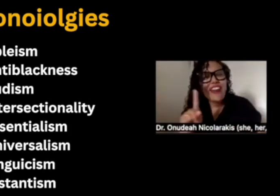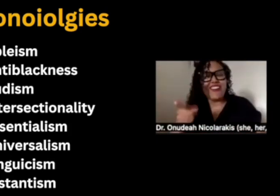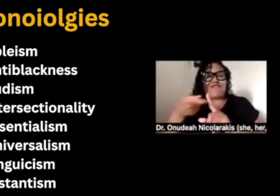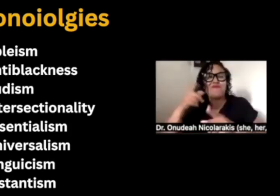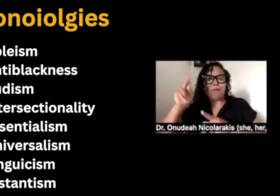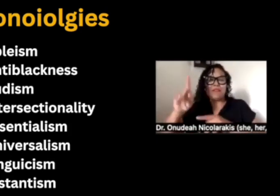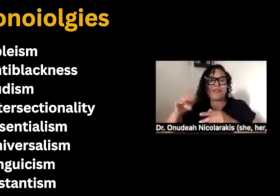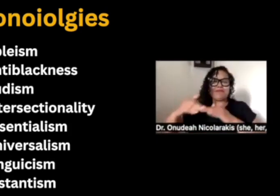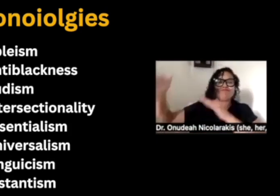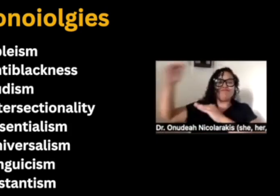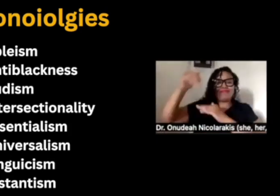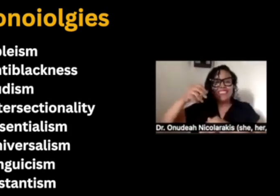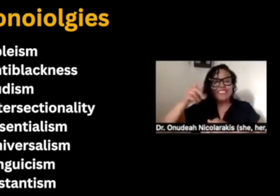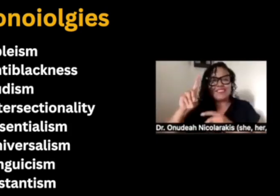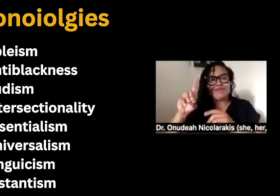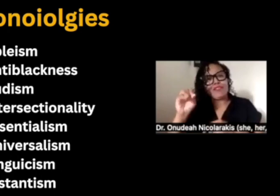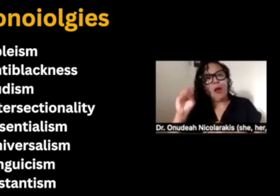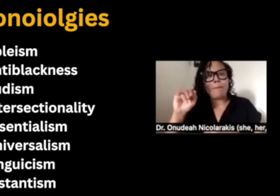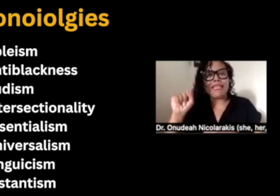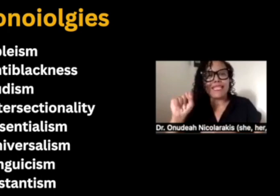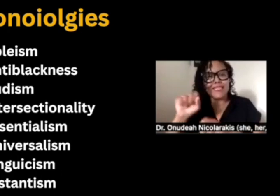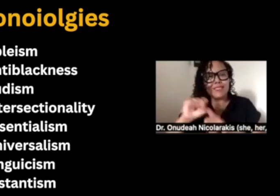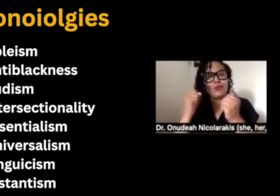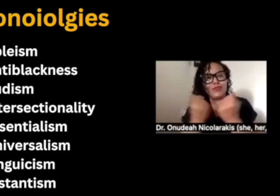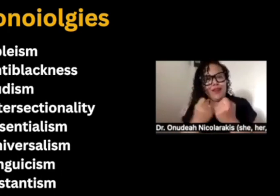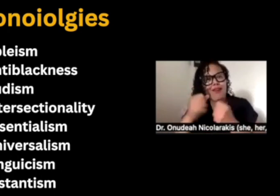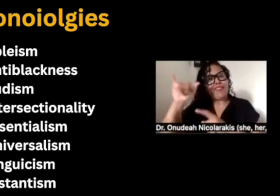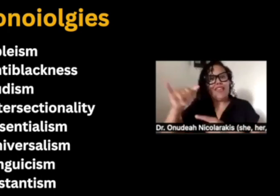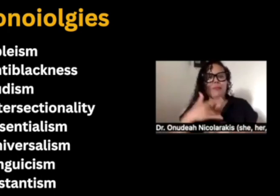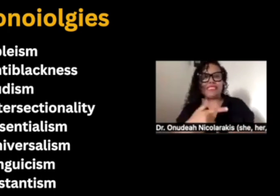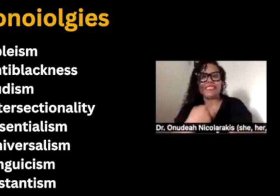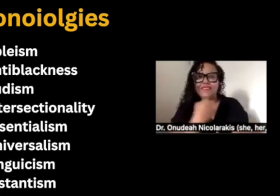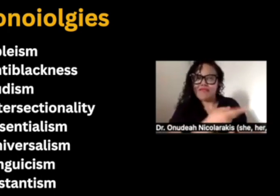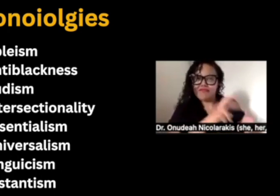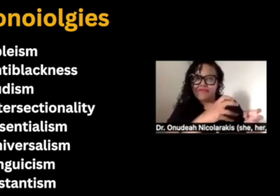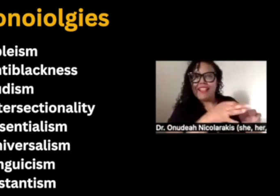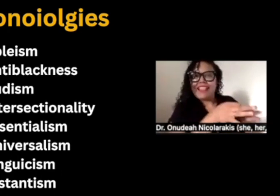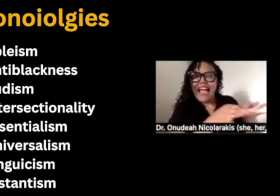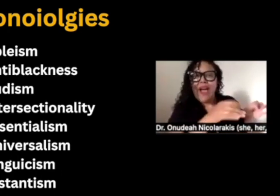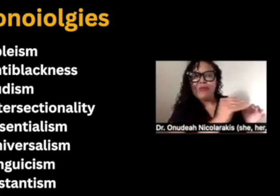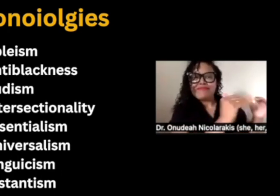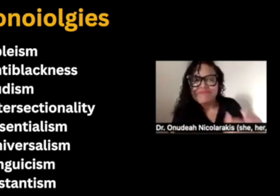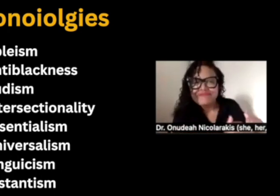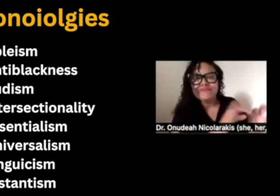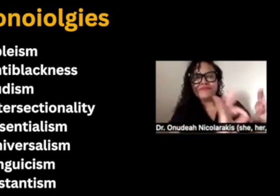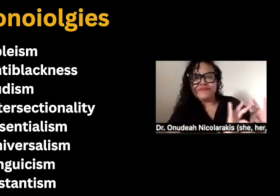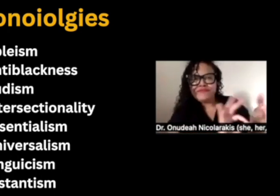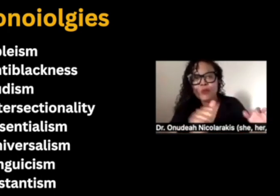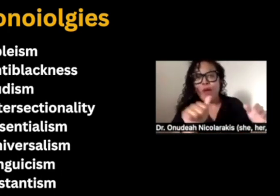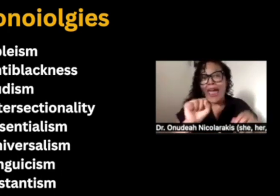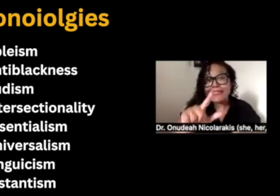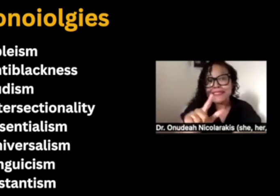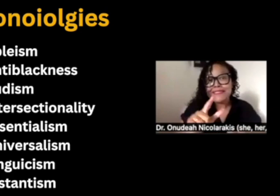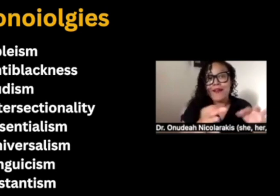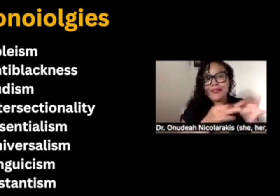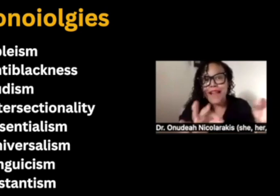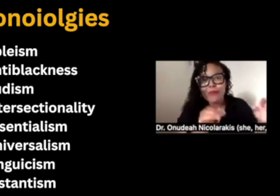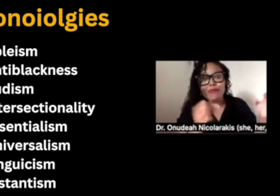who has better English skills than I do. And that's something that has often come into play, or people